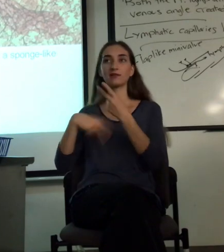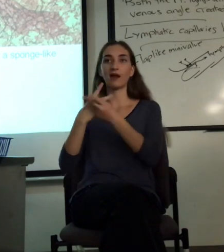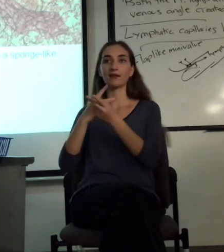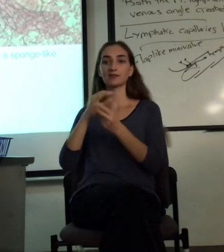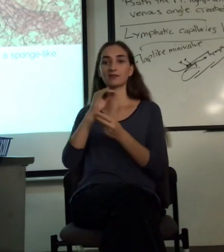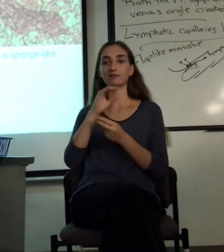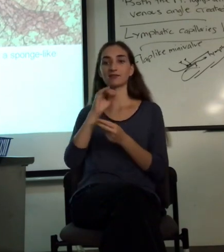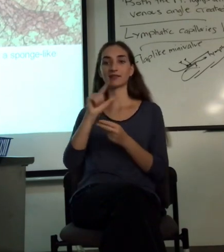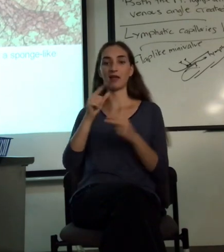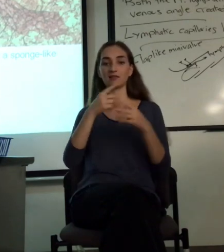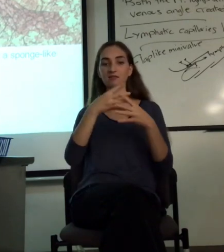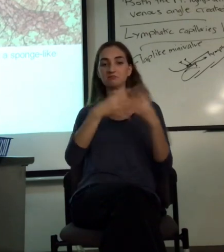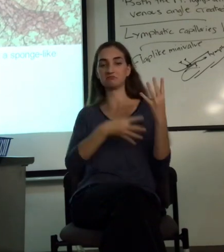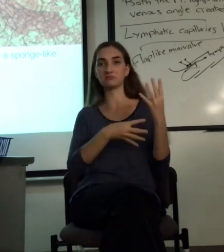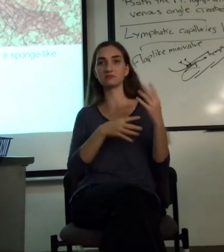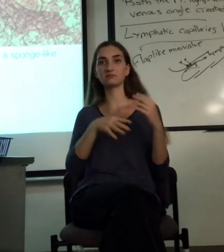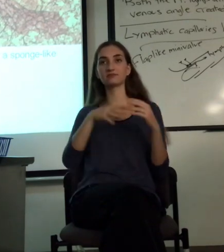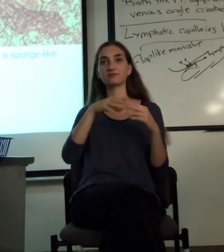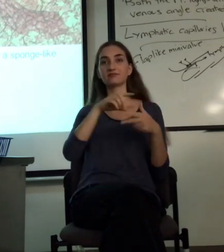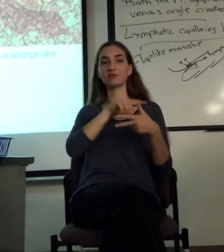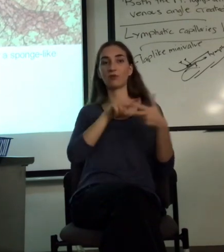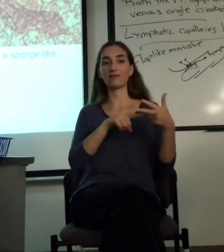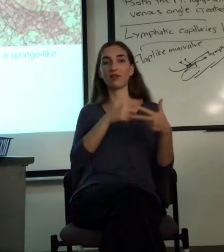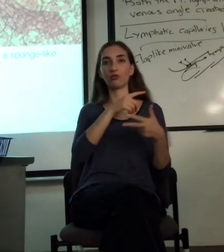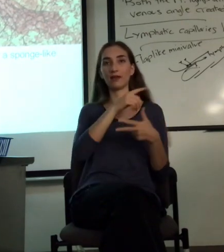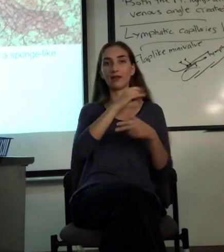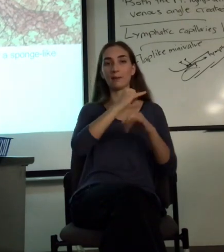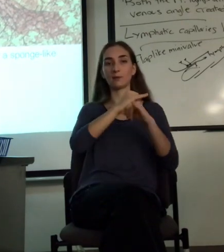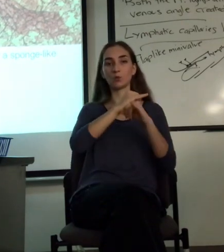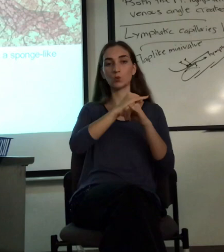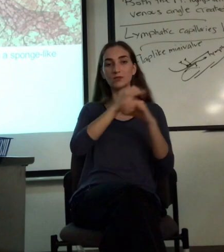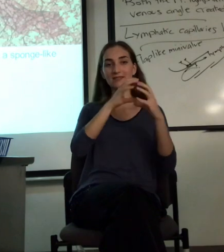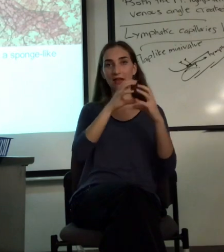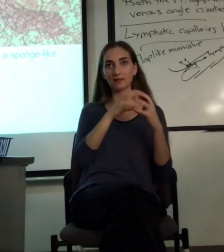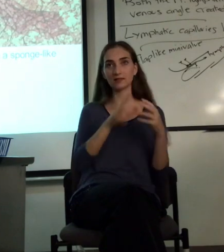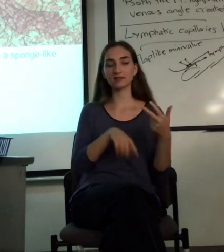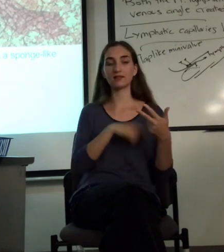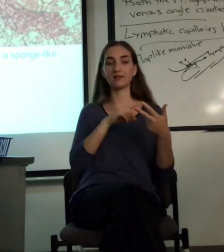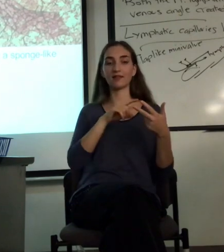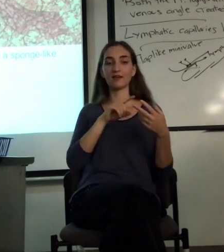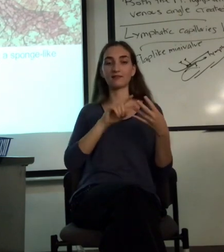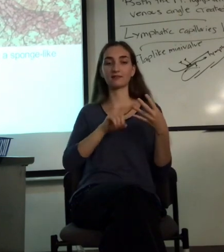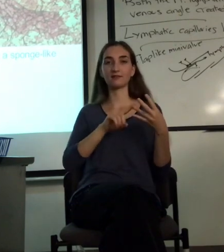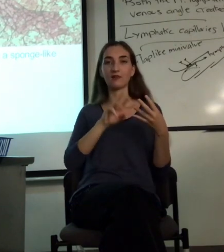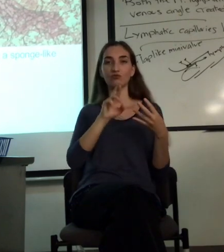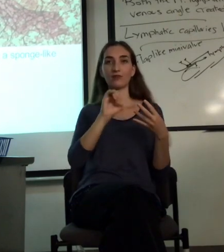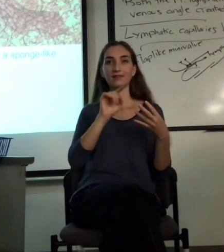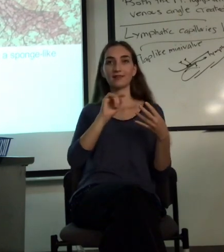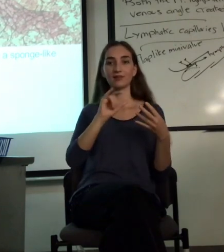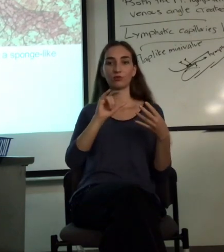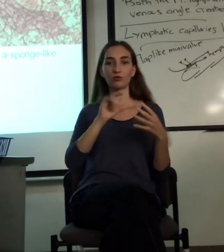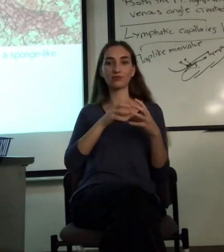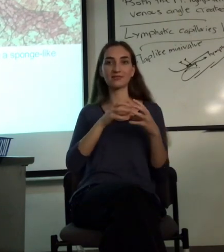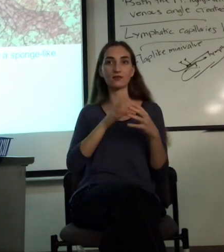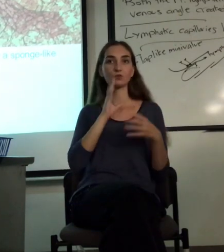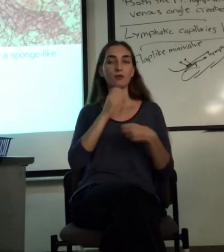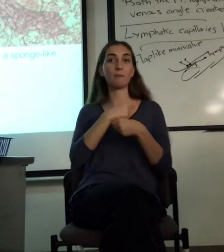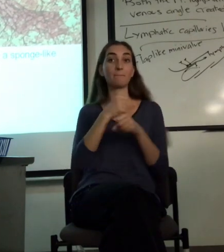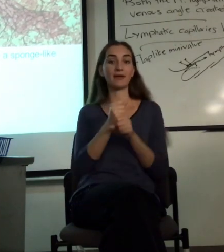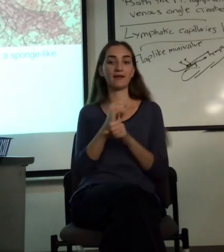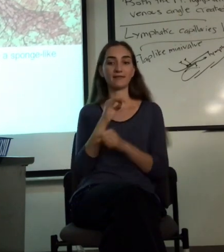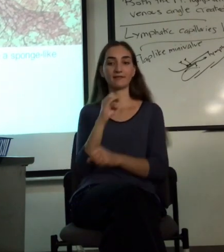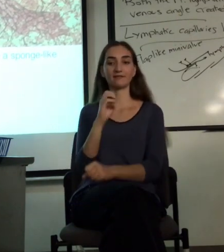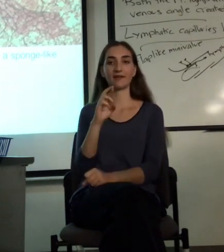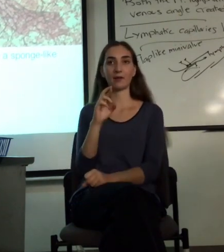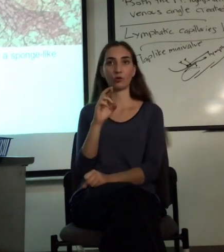these top three are immune cells, and then reticular cells, which actually make the fibers. And dendritic cells as well. So you got